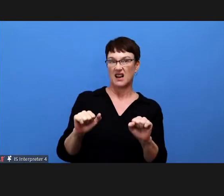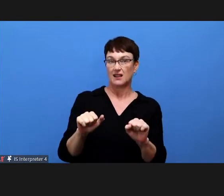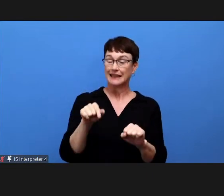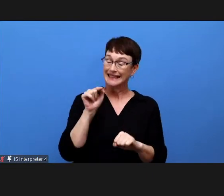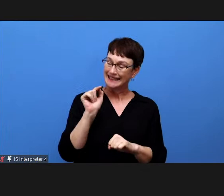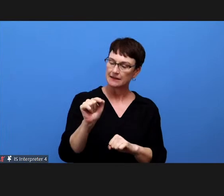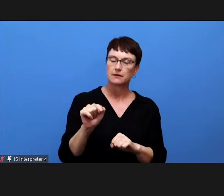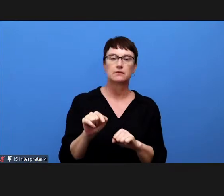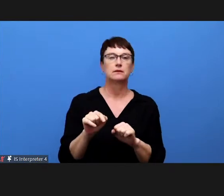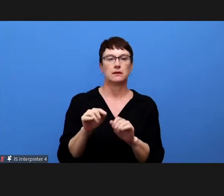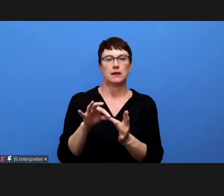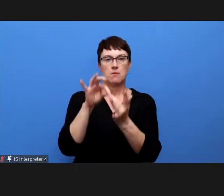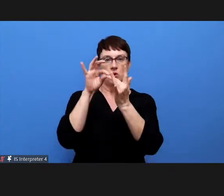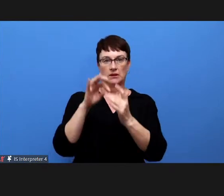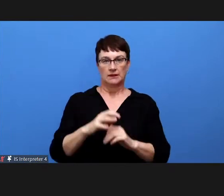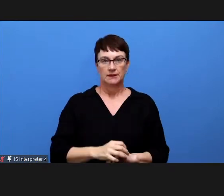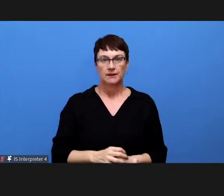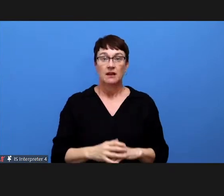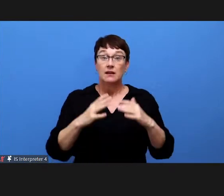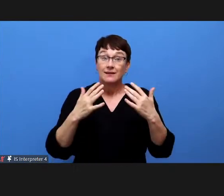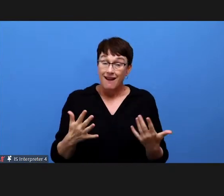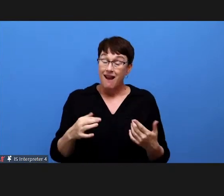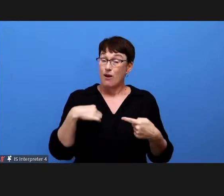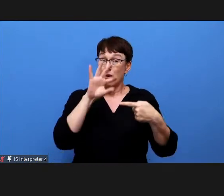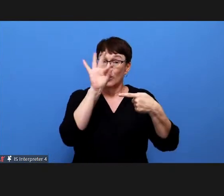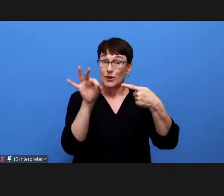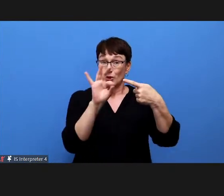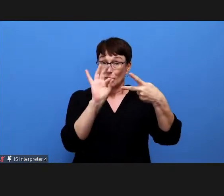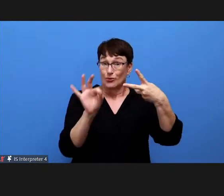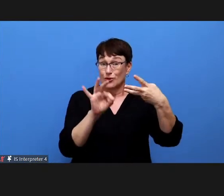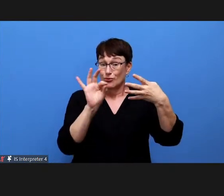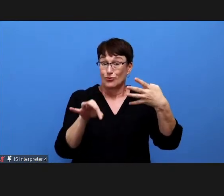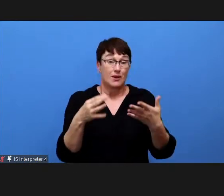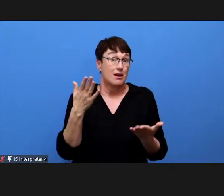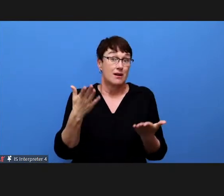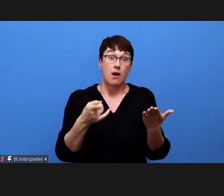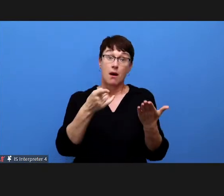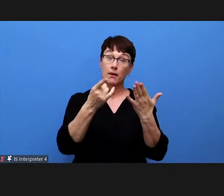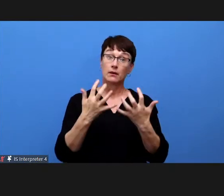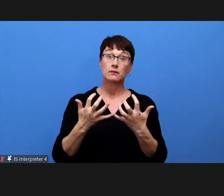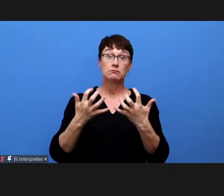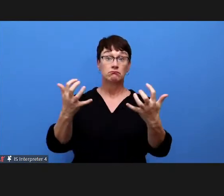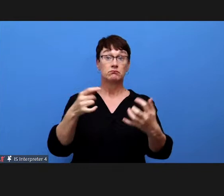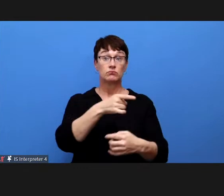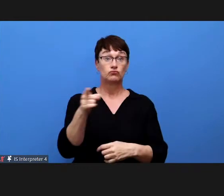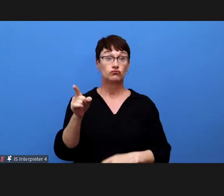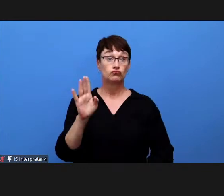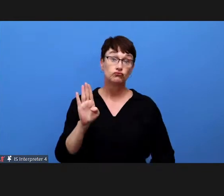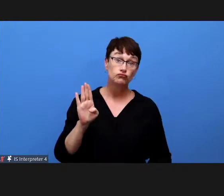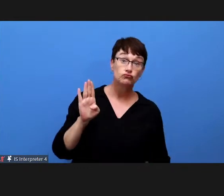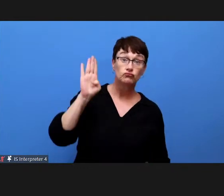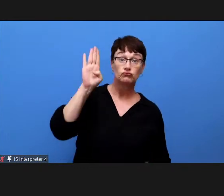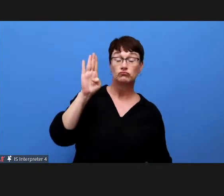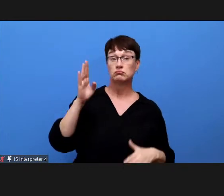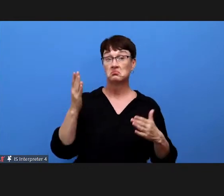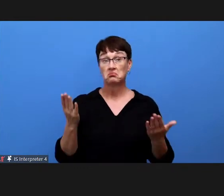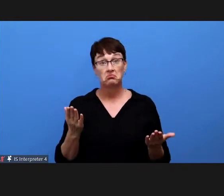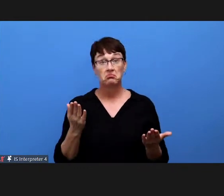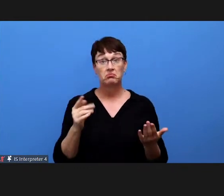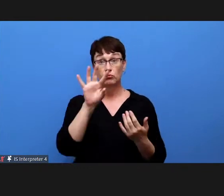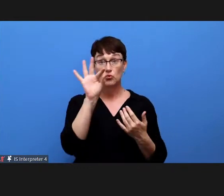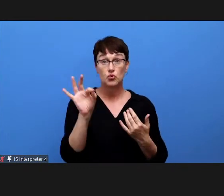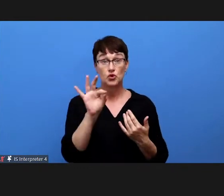sentence intervention, pointing us to what investments we need to make and prioritize to move our data systems